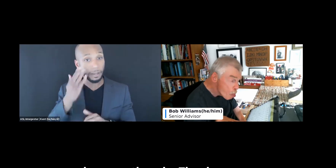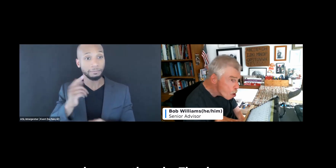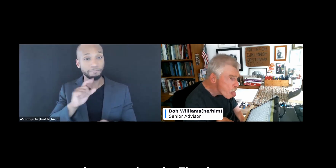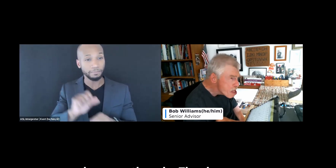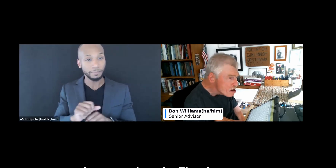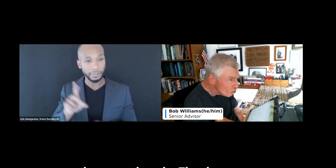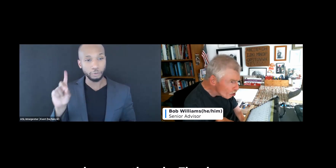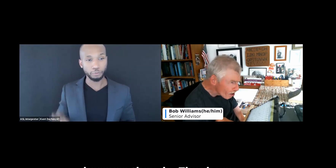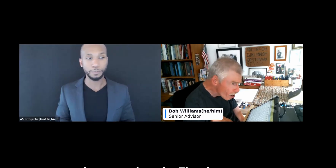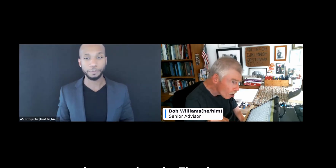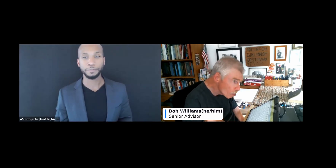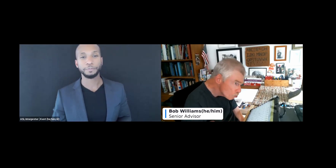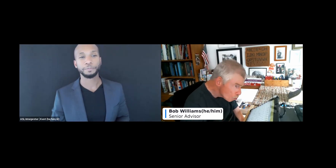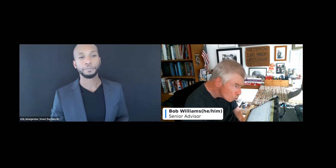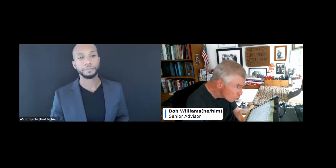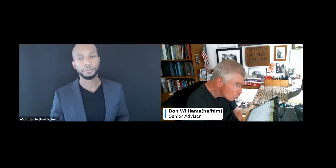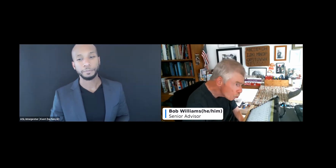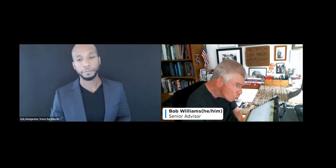do.